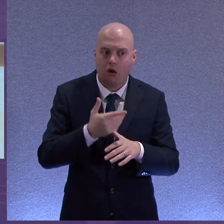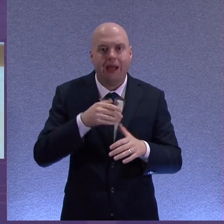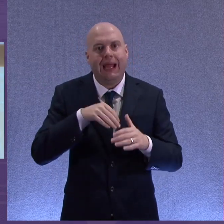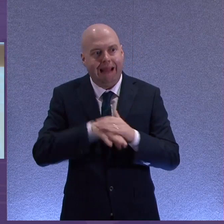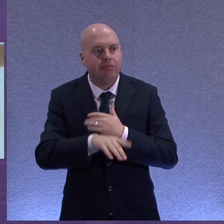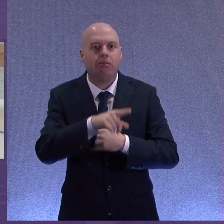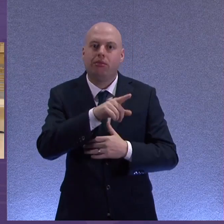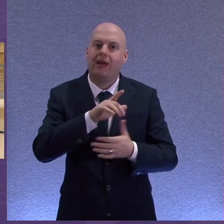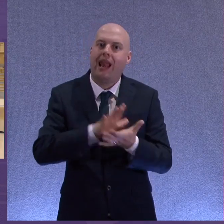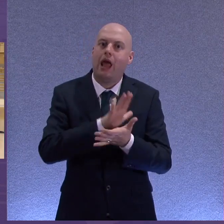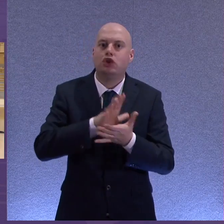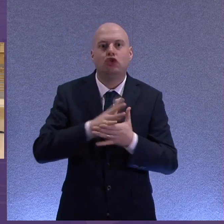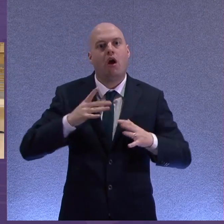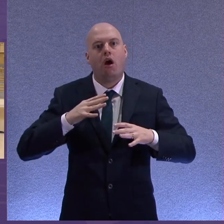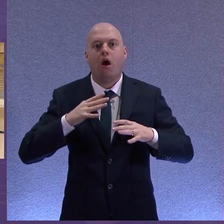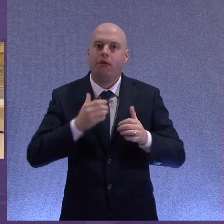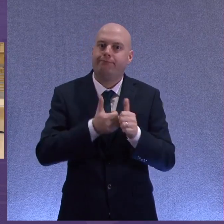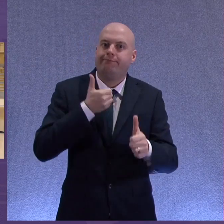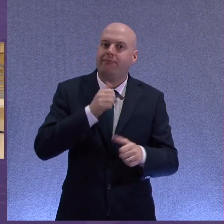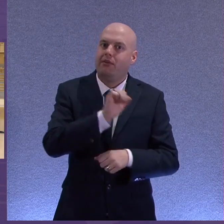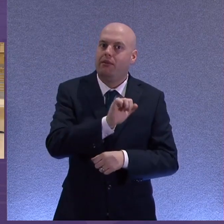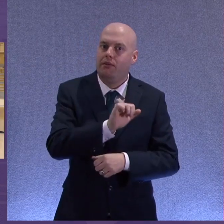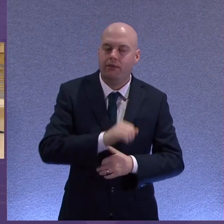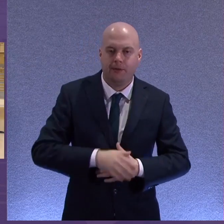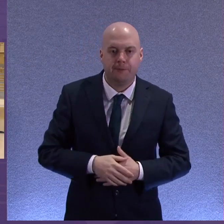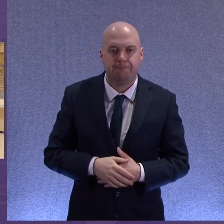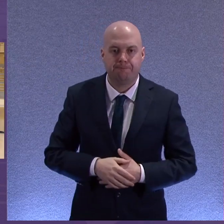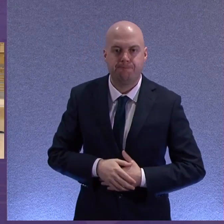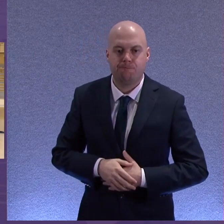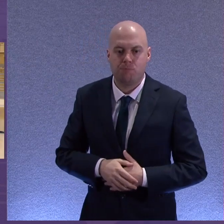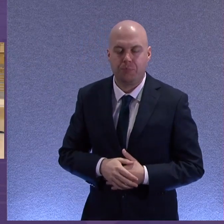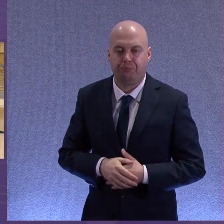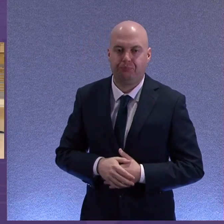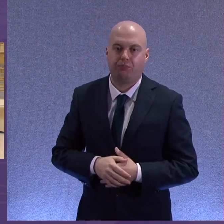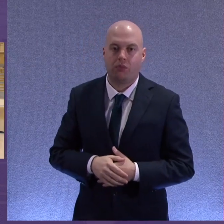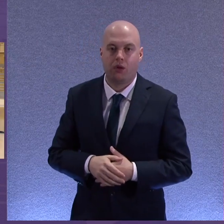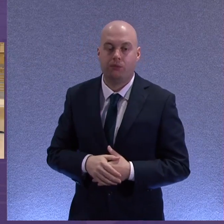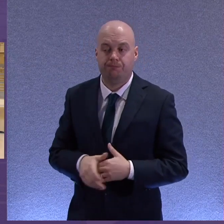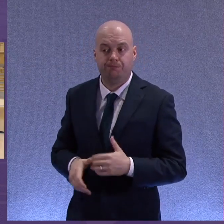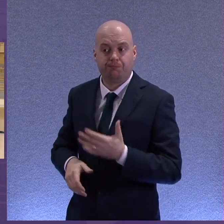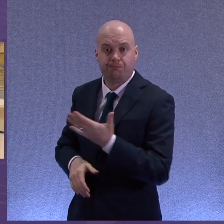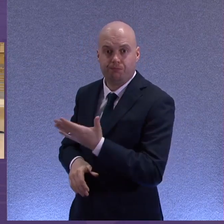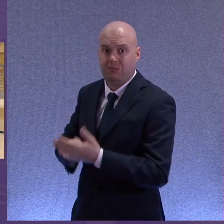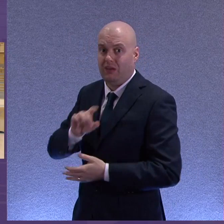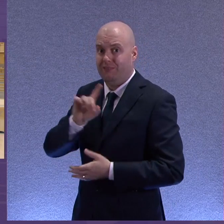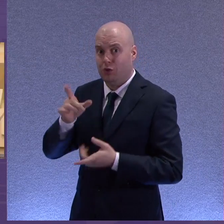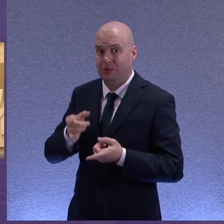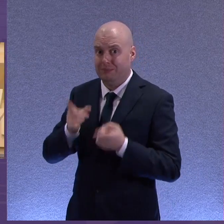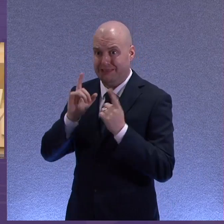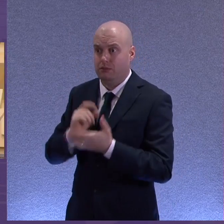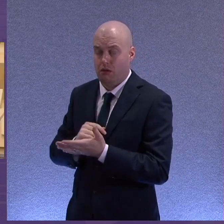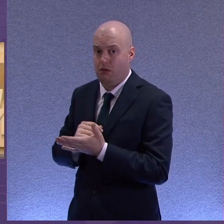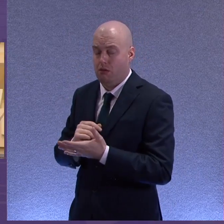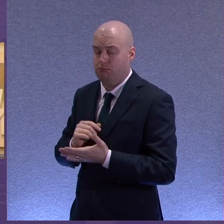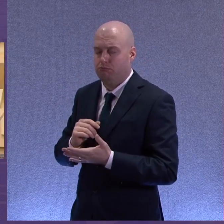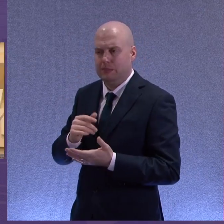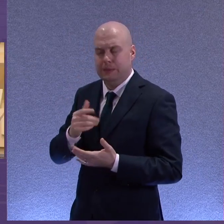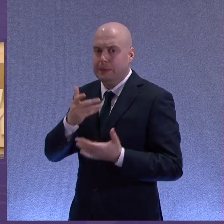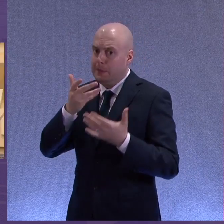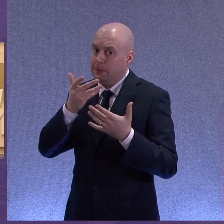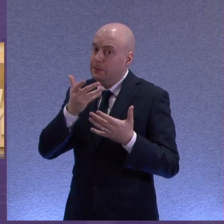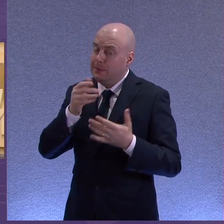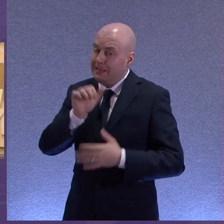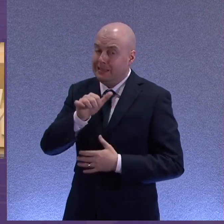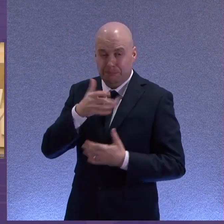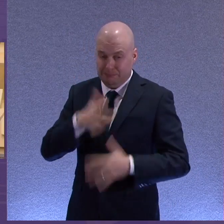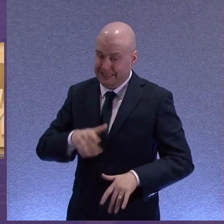Minister. I'll maybe hand over to Kate Forbes in a second. We have been pressing the UK Government. As I said earlier, I am very optimistic we